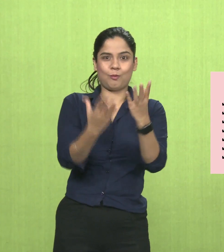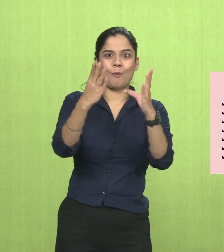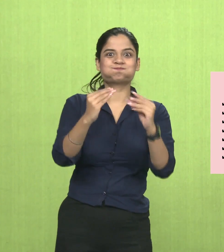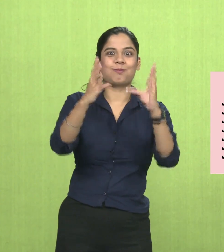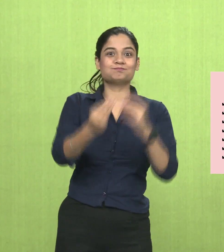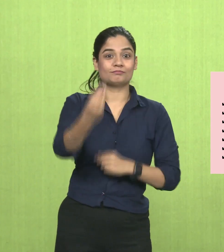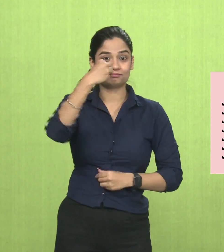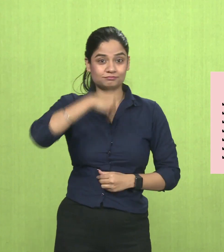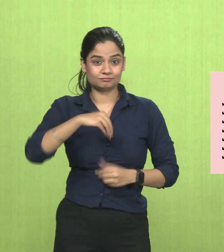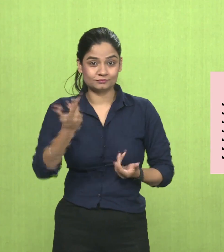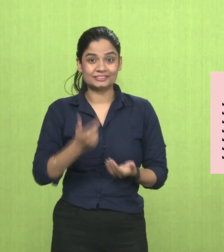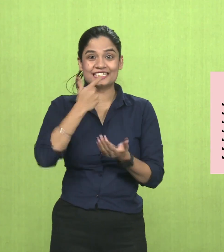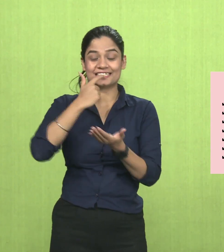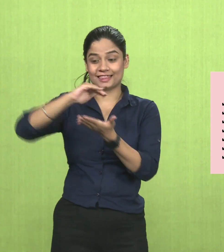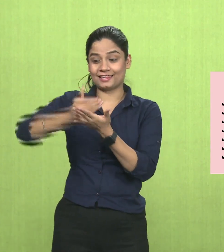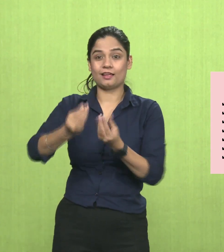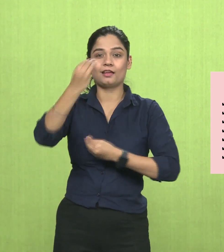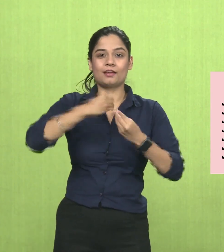boiled eggs, curd.